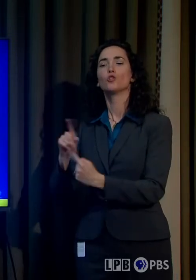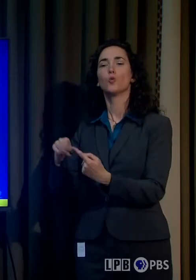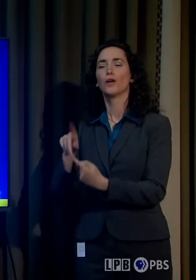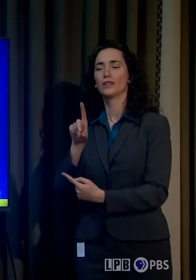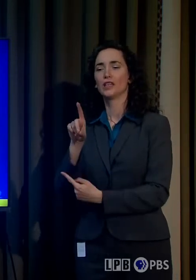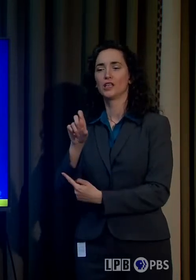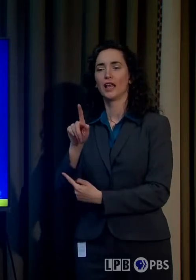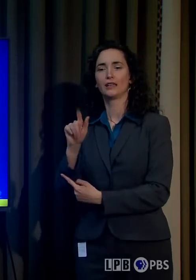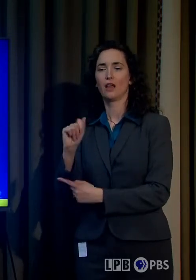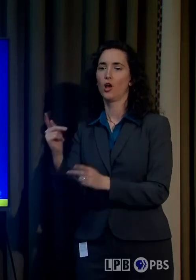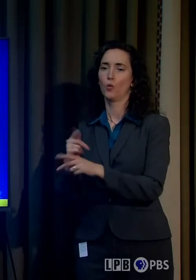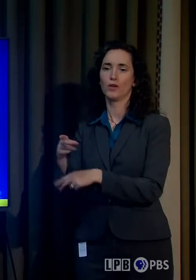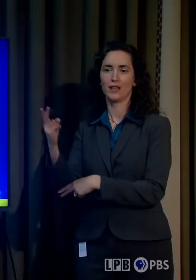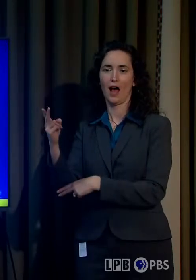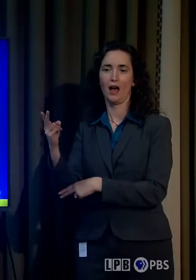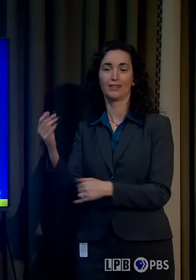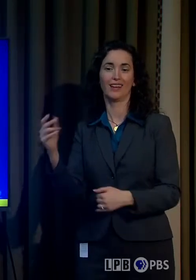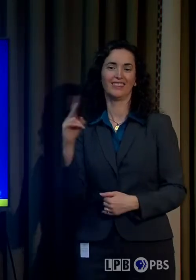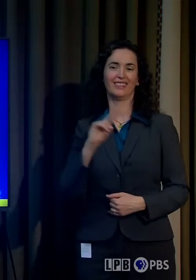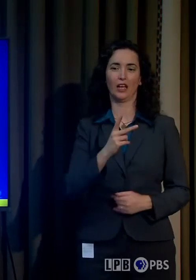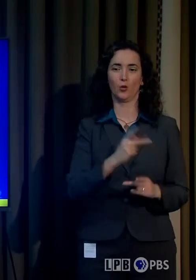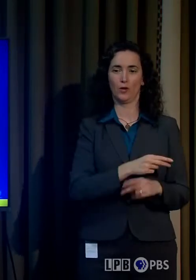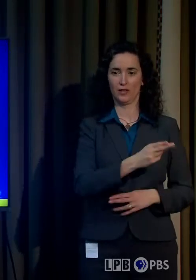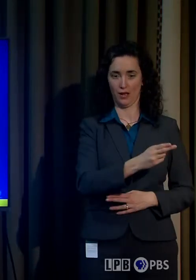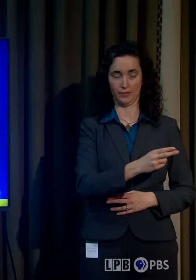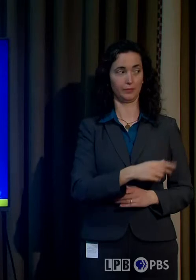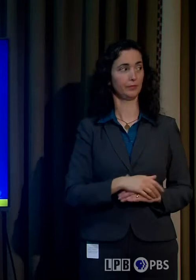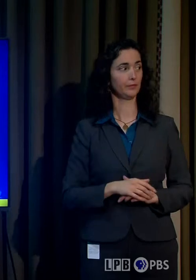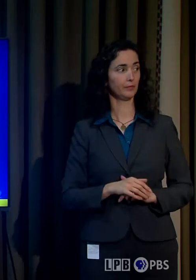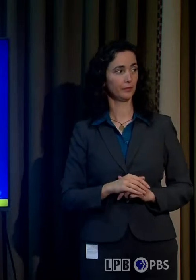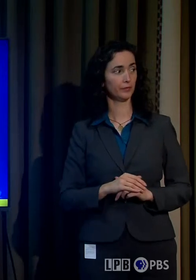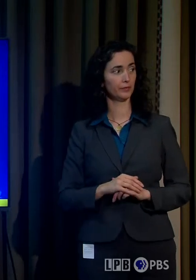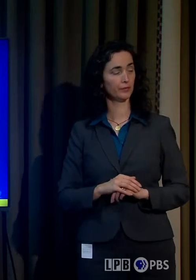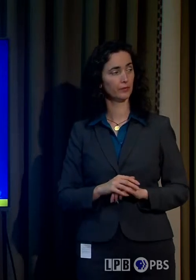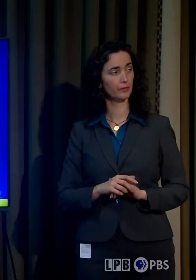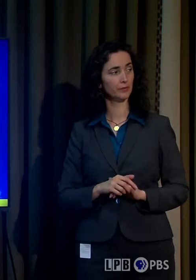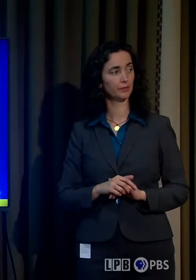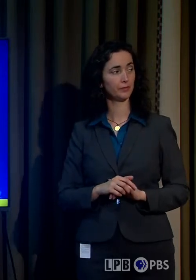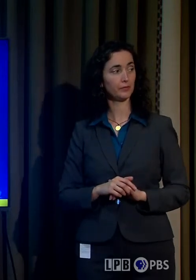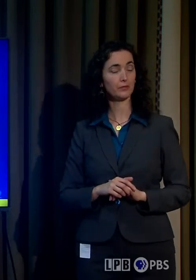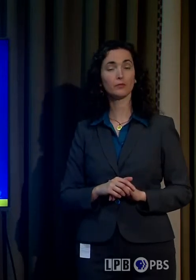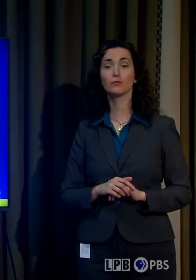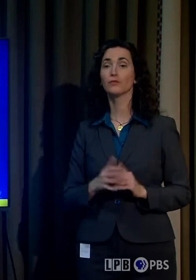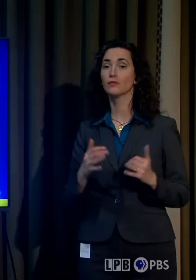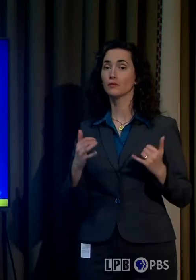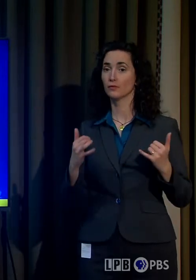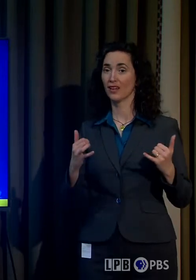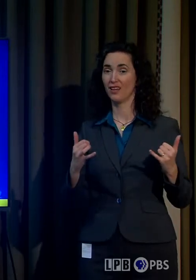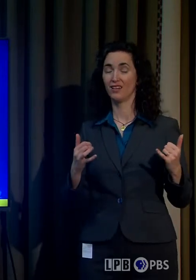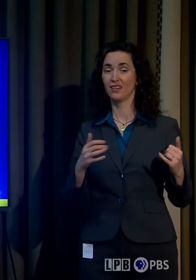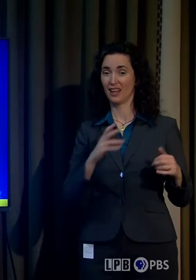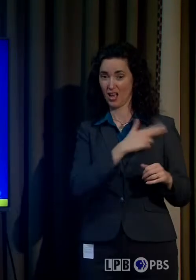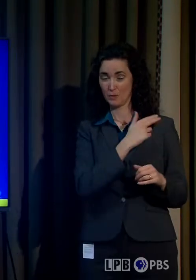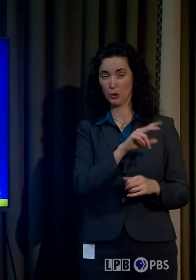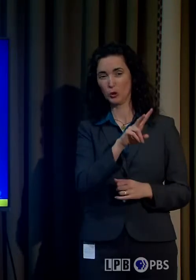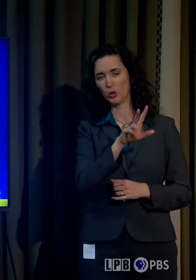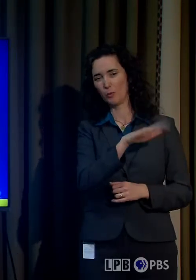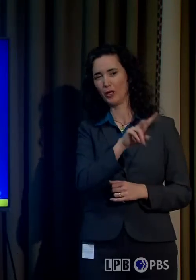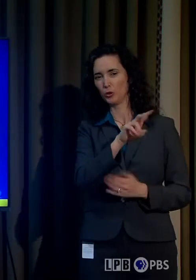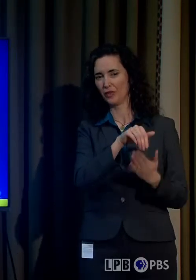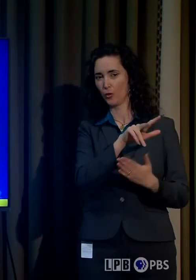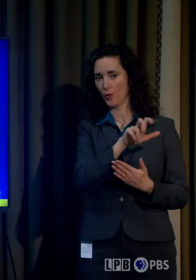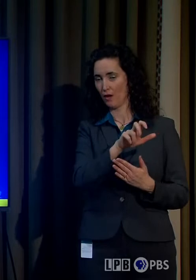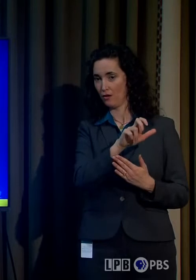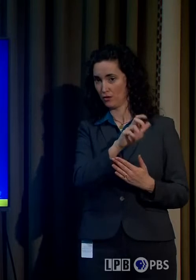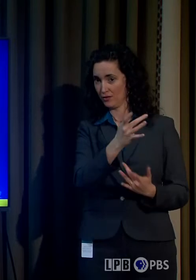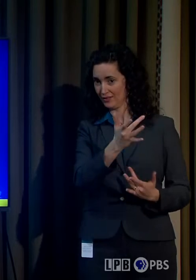ago. Of those about 2,300 people who are COVID positive in hospitals right now, 72%